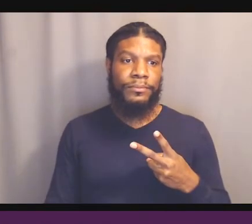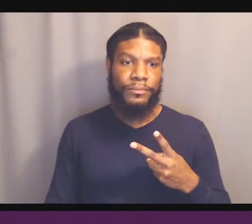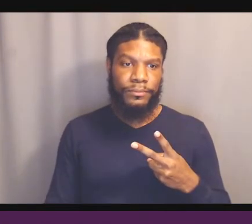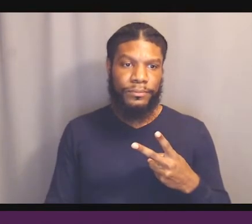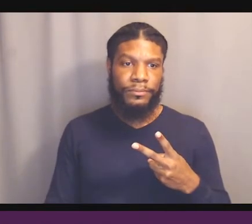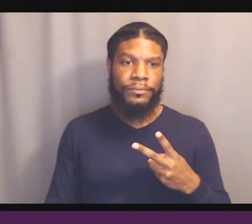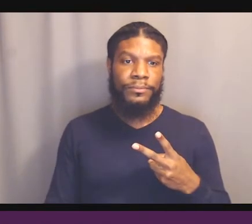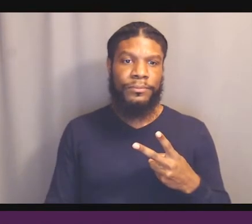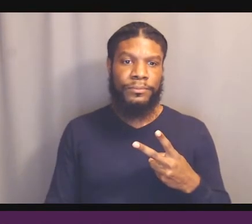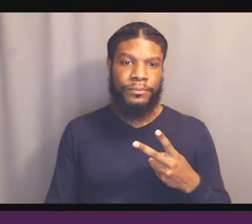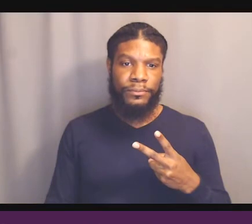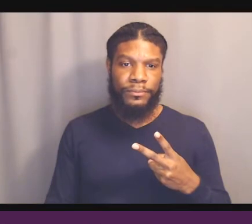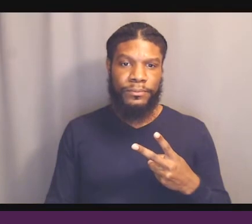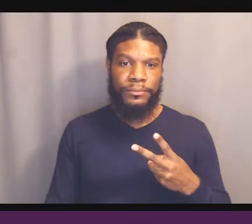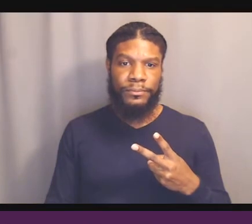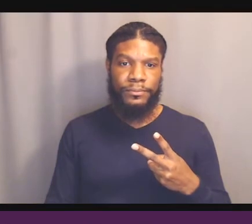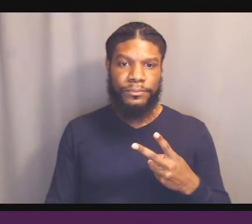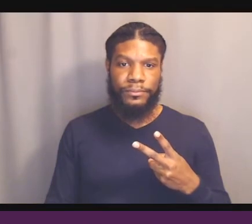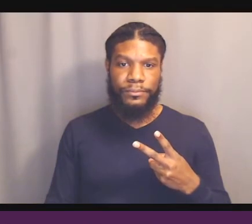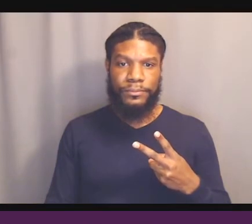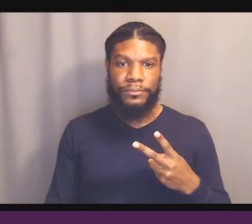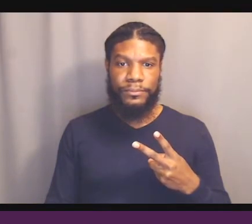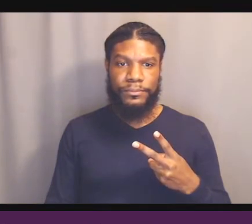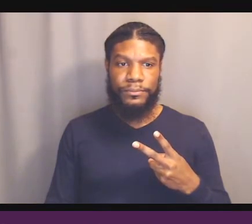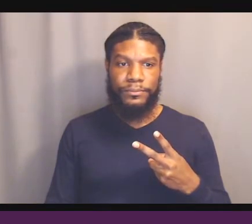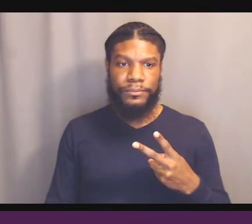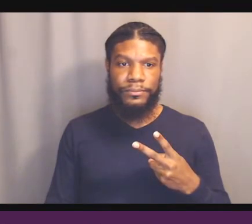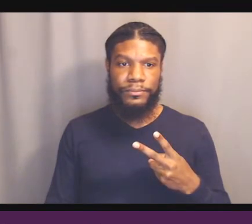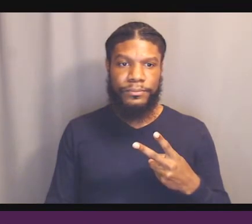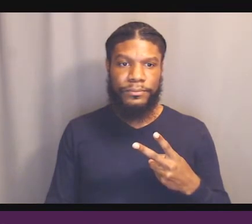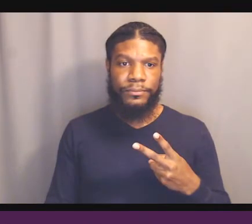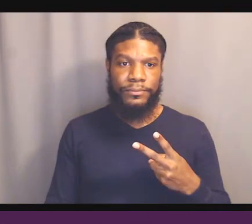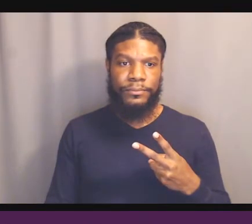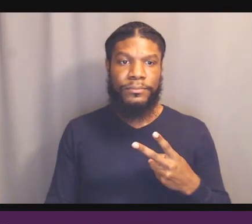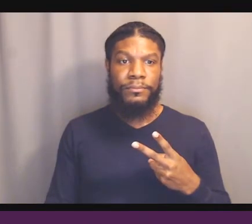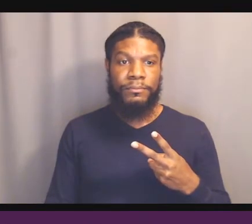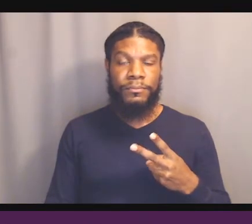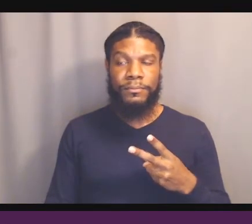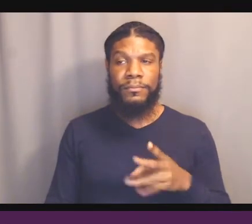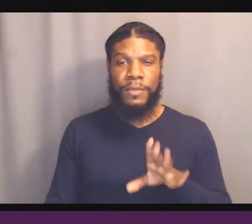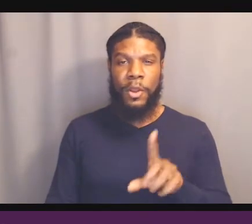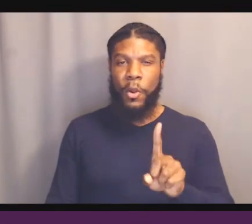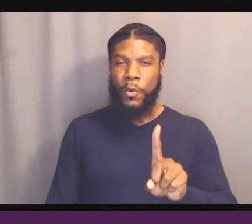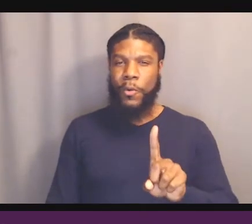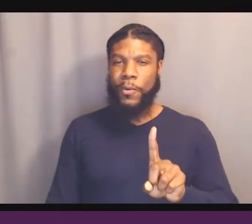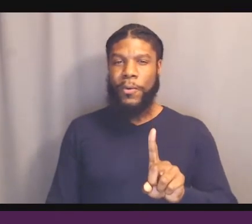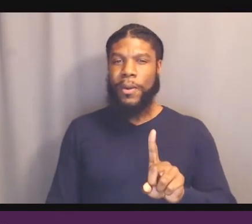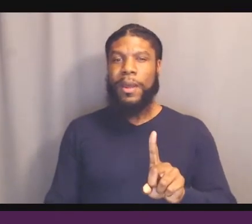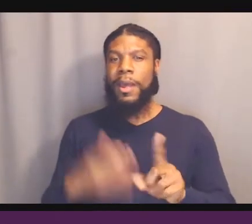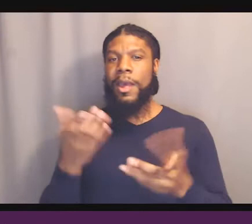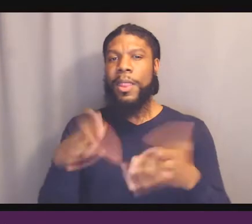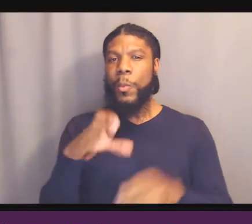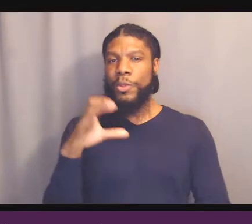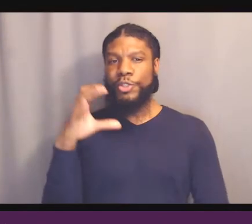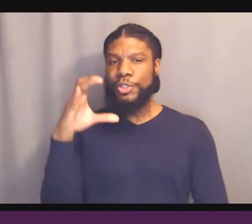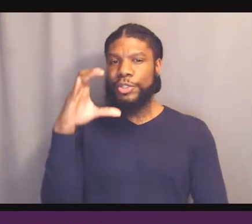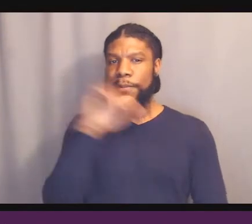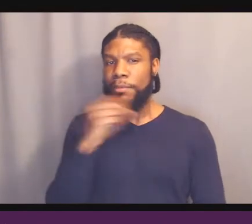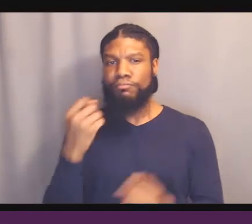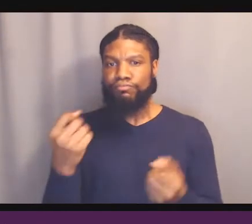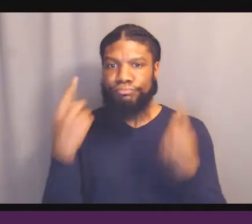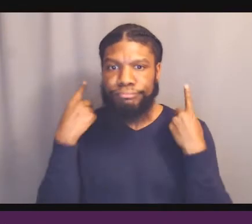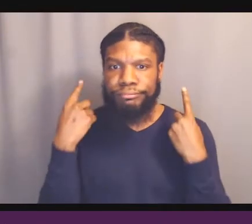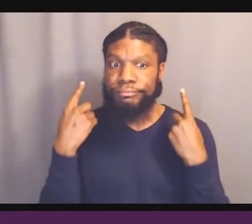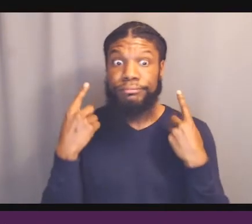possibility even in promising places. Okay, hold on. Don't miss this, because you